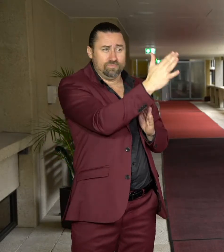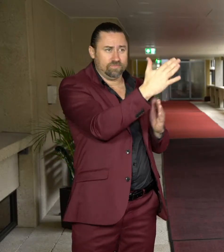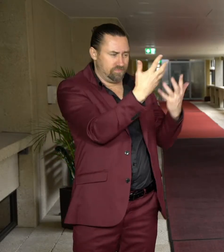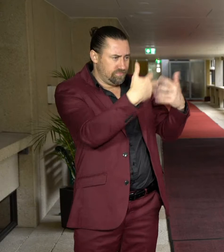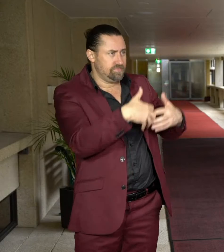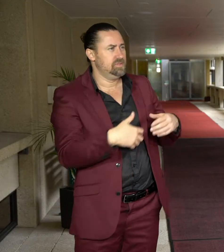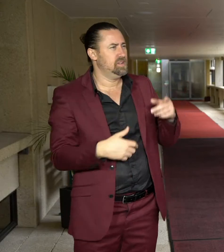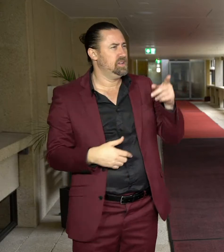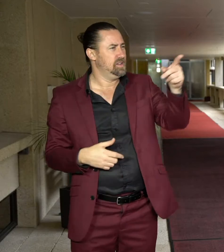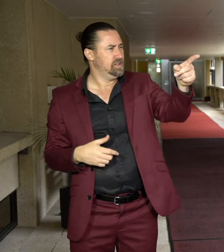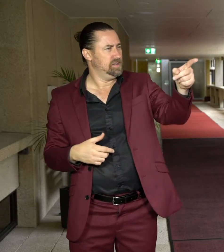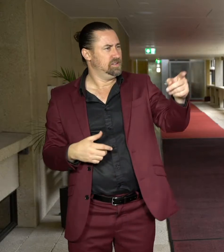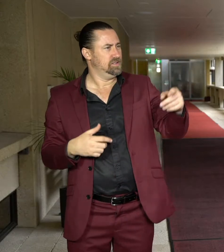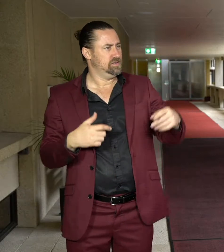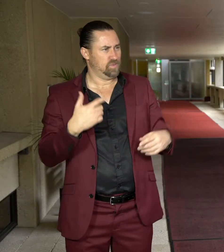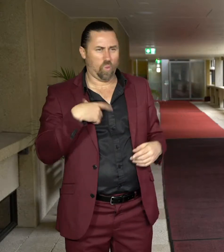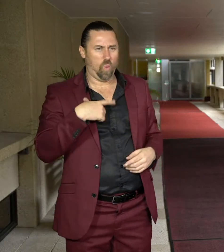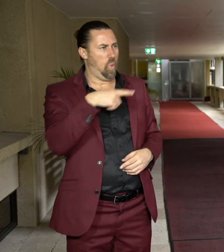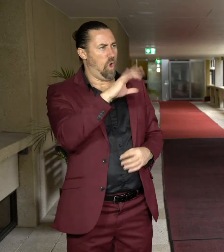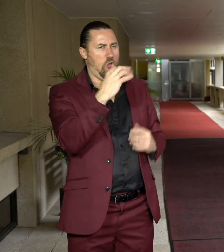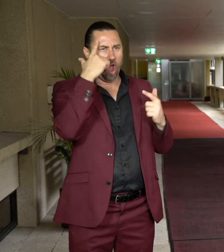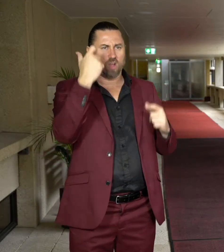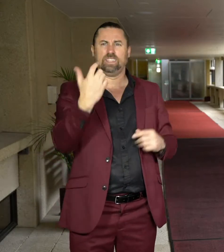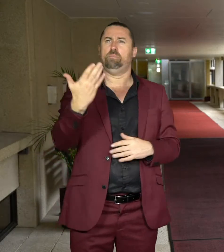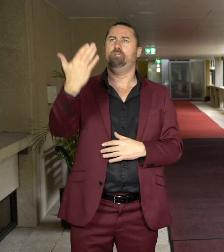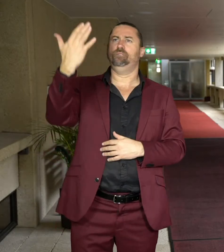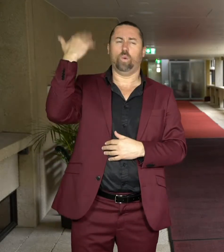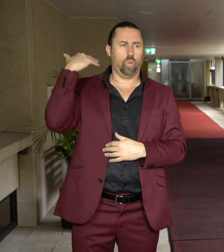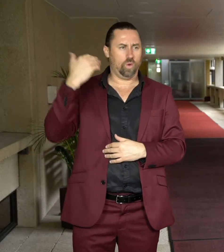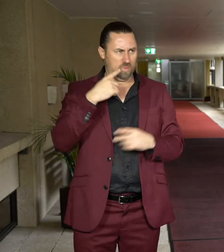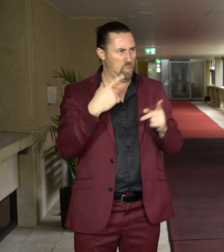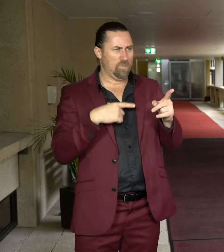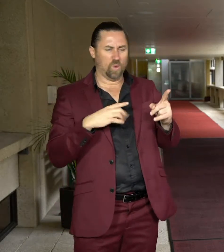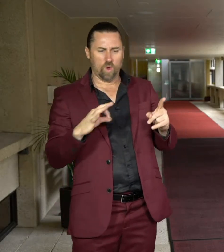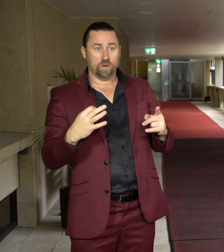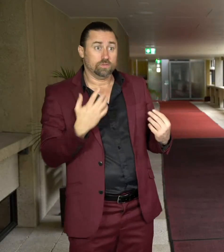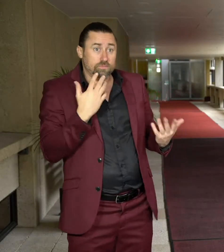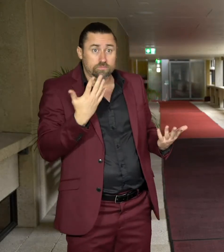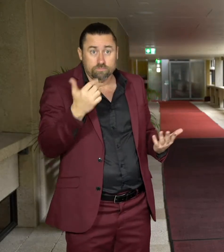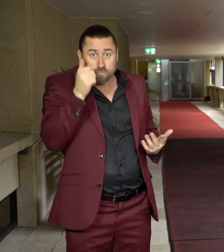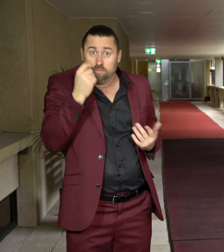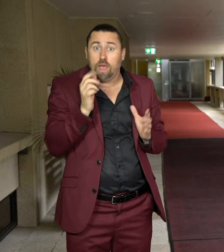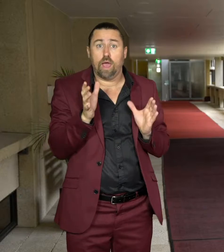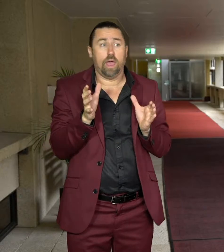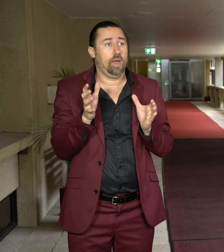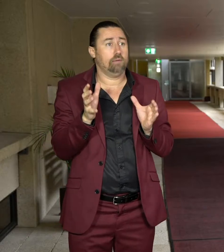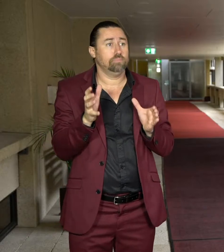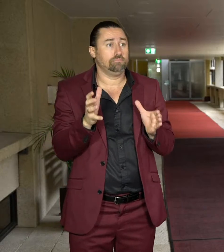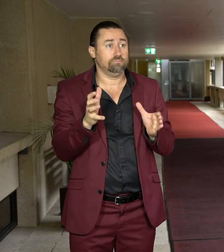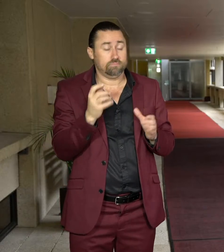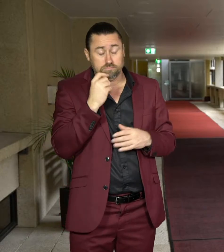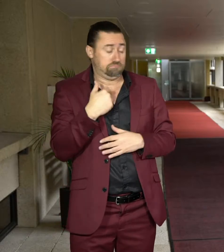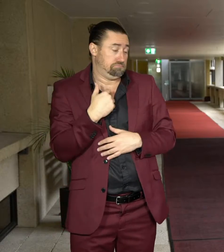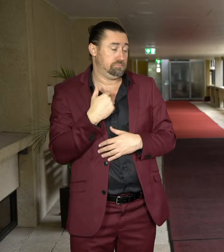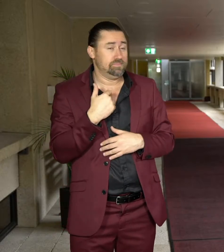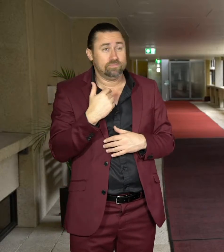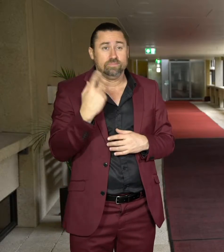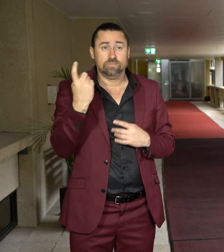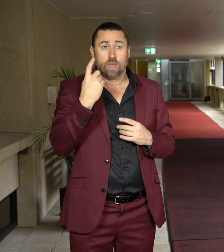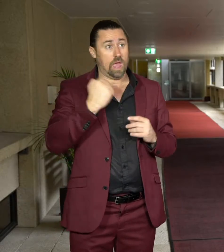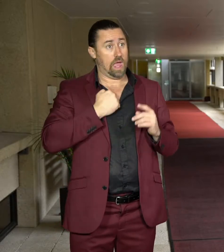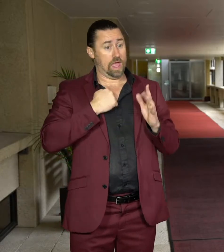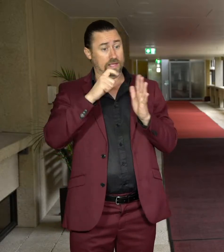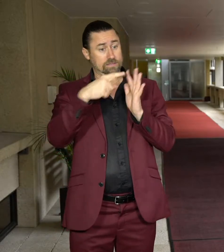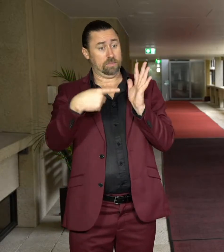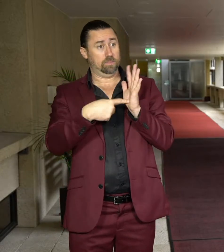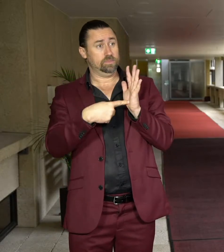Feds didn't come up with this proposal long before now? Well, it does seem strange to me. It was one of the sites that our departments